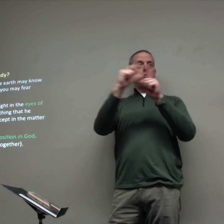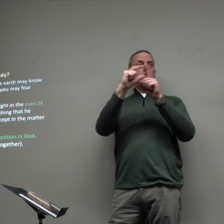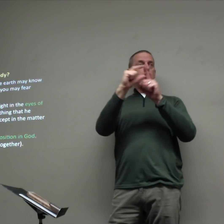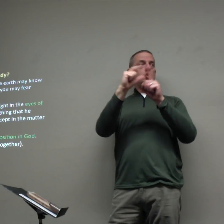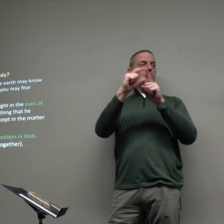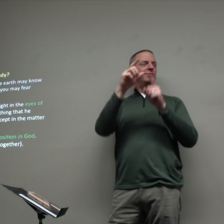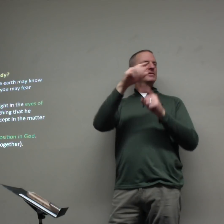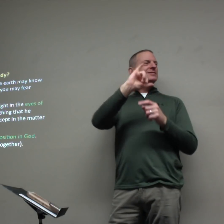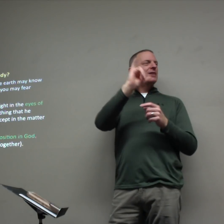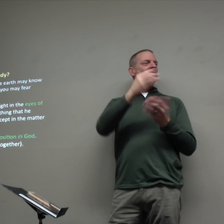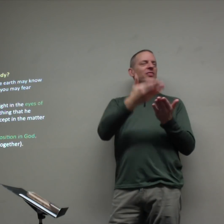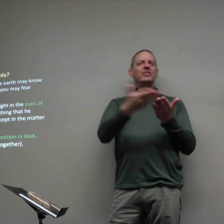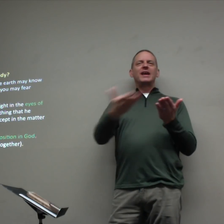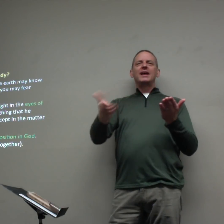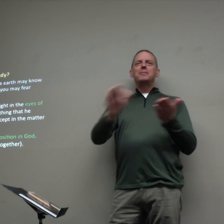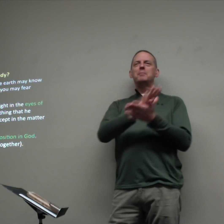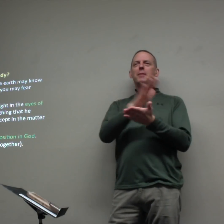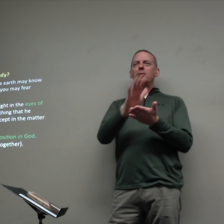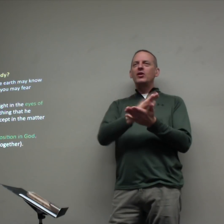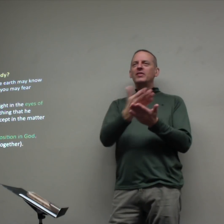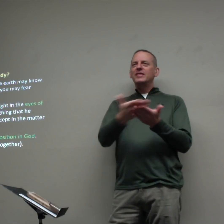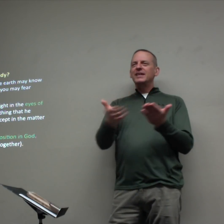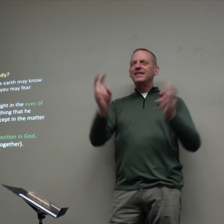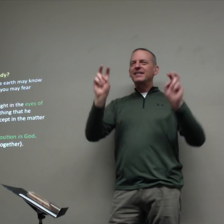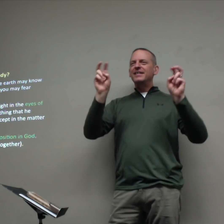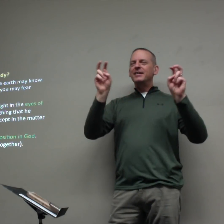Material. It's like earthly things, like paper.